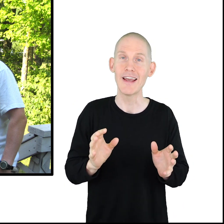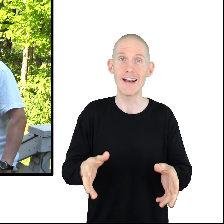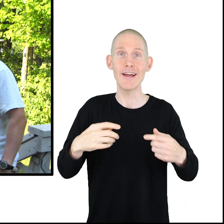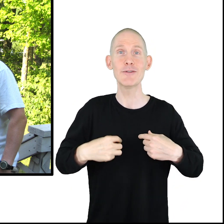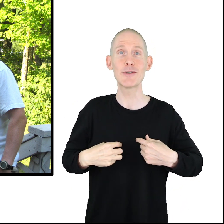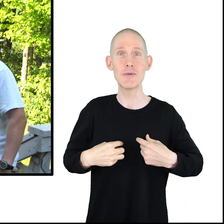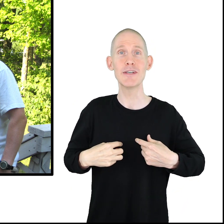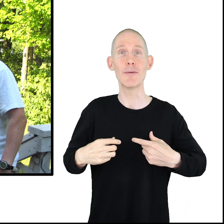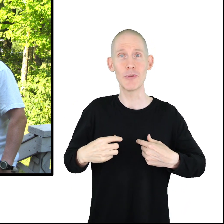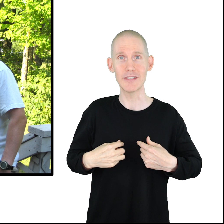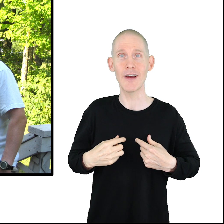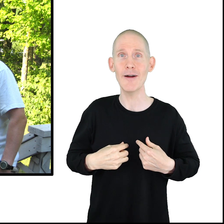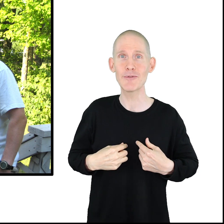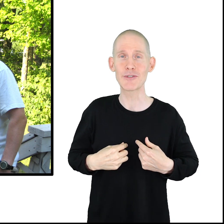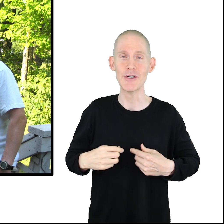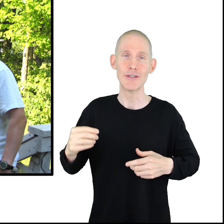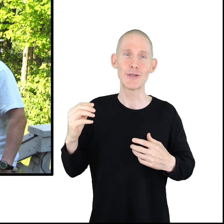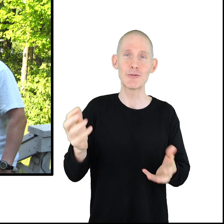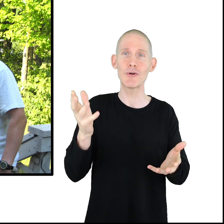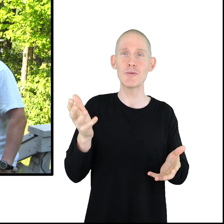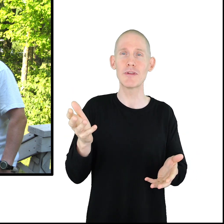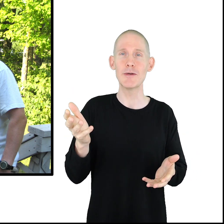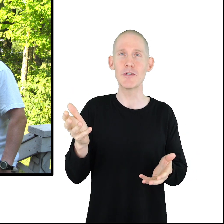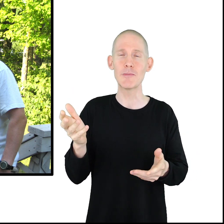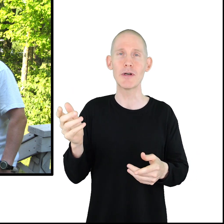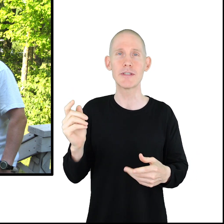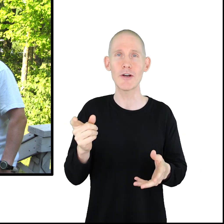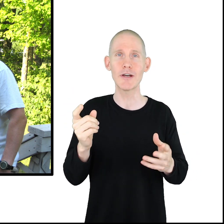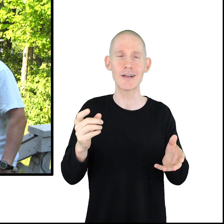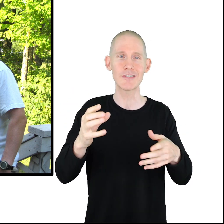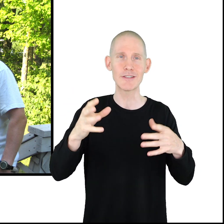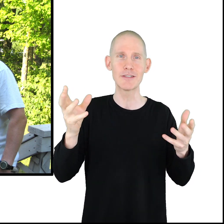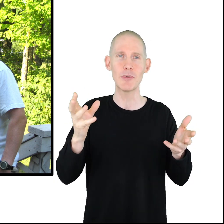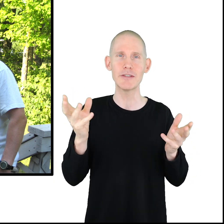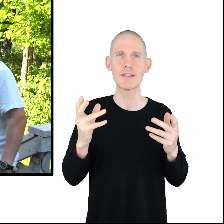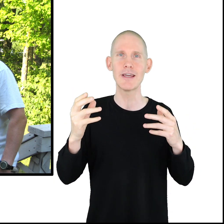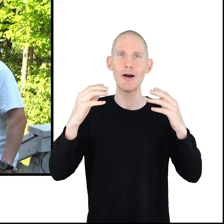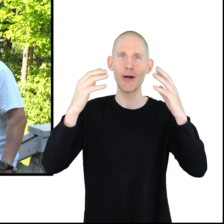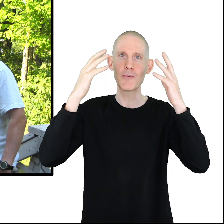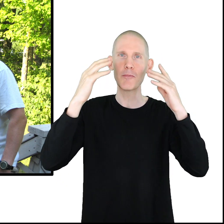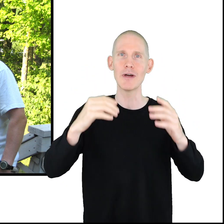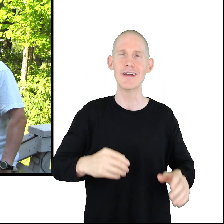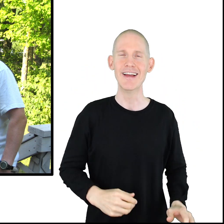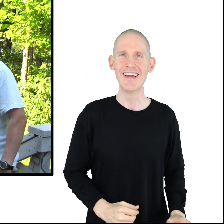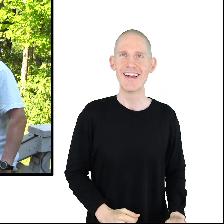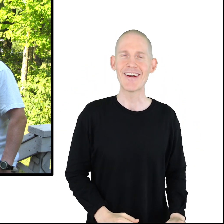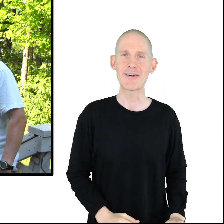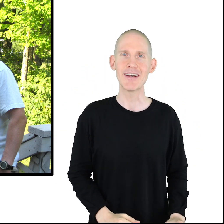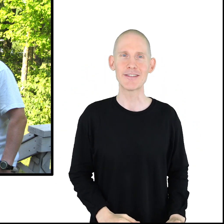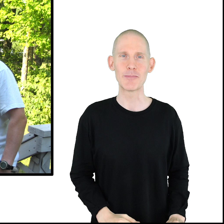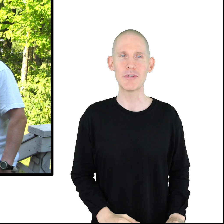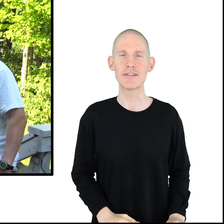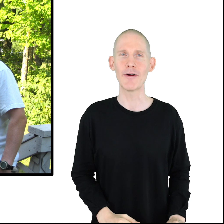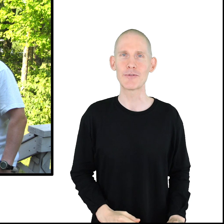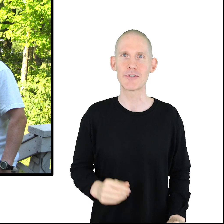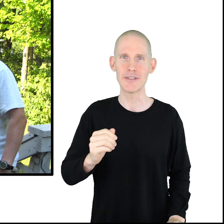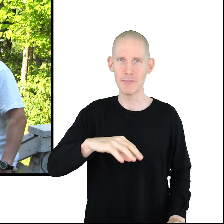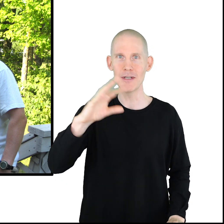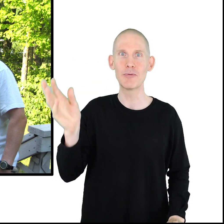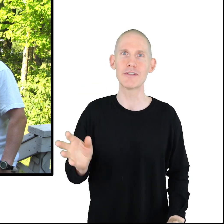And I used to be a police officer. So I'm joking with him here about his haircut because it's basically how I wore my haircut as a police officer. And many police